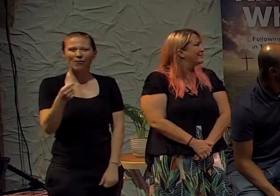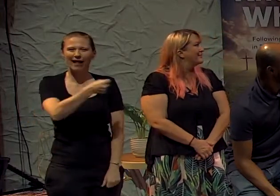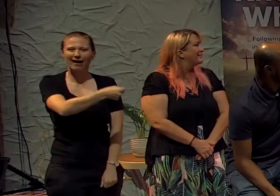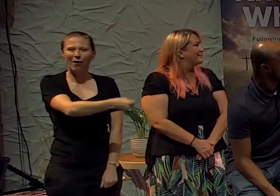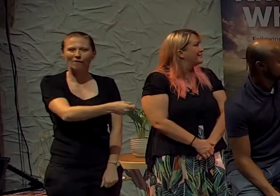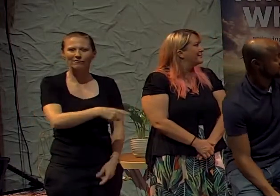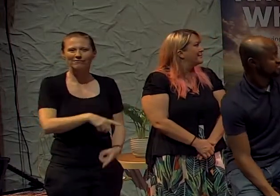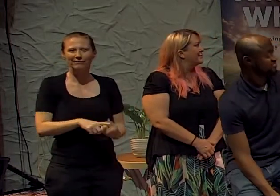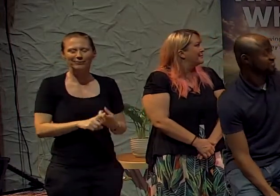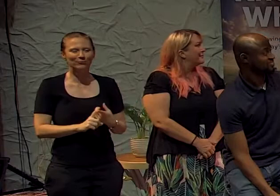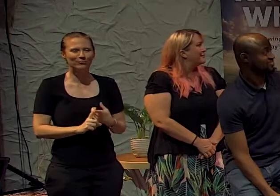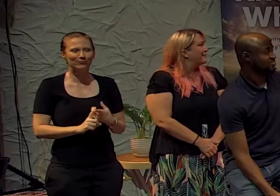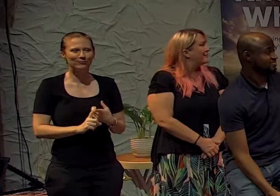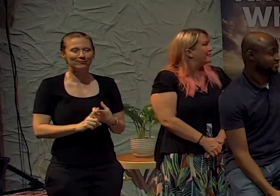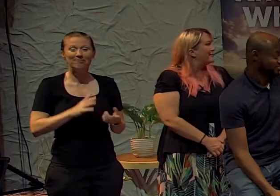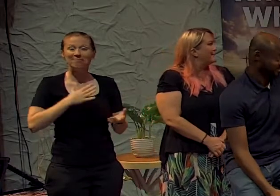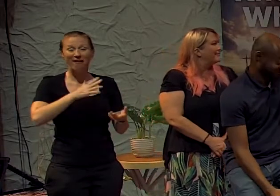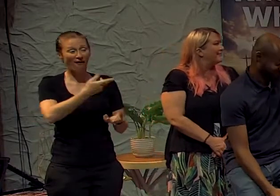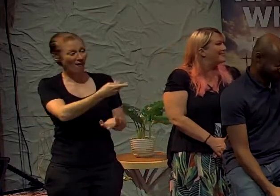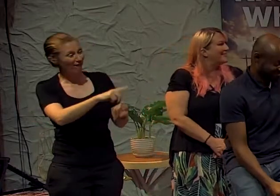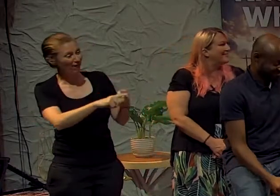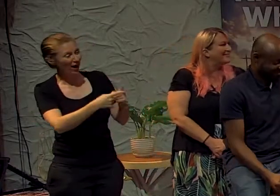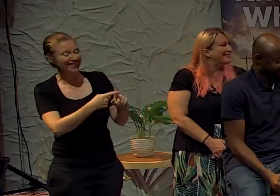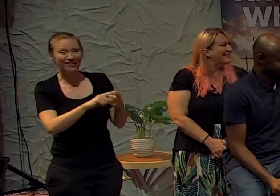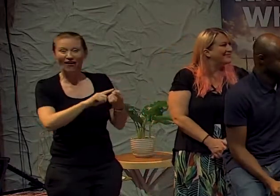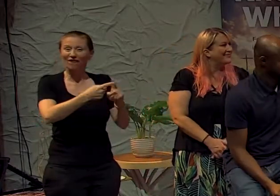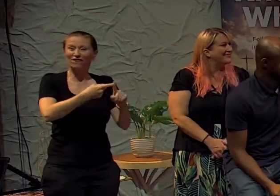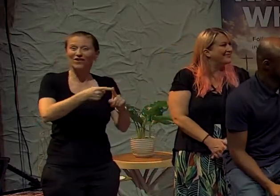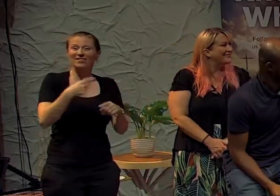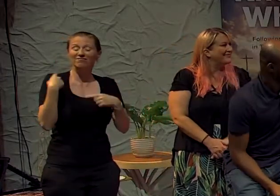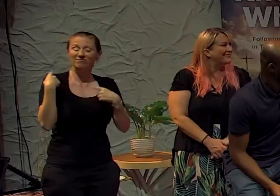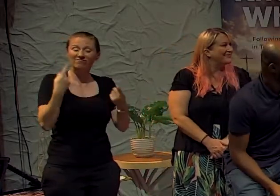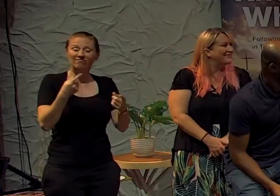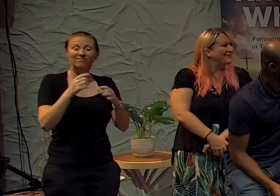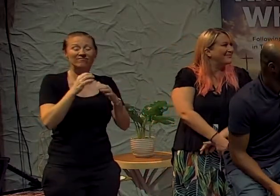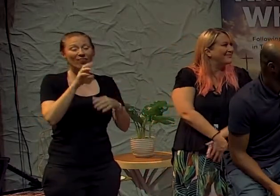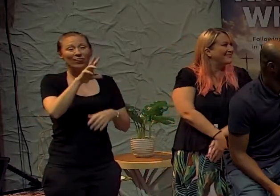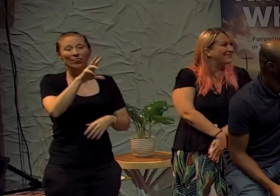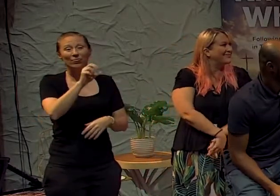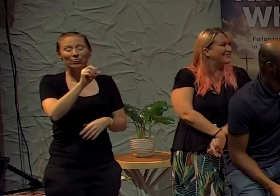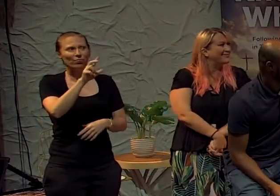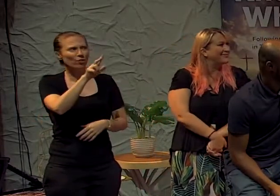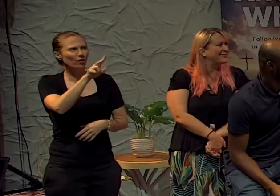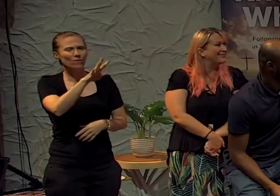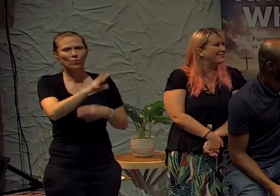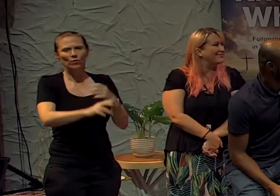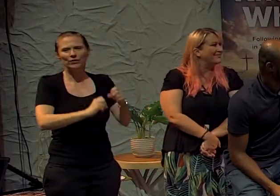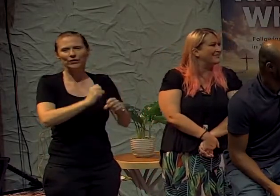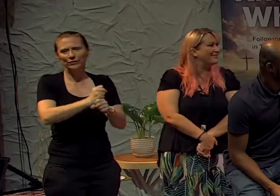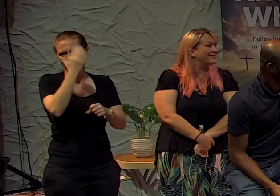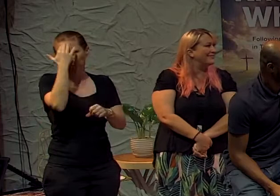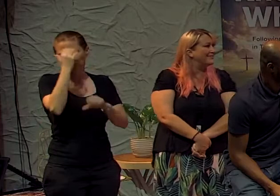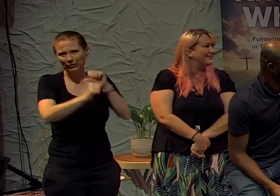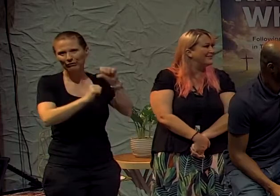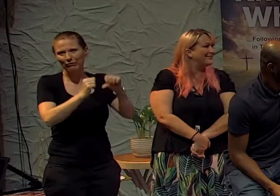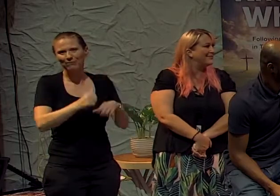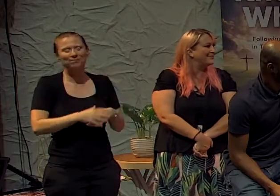to our friends. Our friends of 34 years? Yeah, long time.